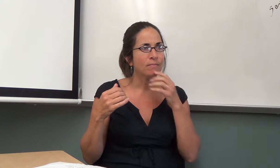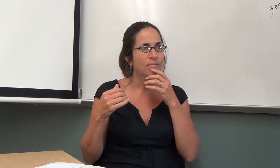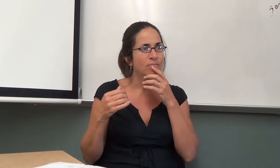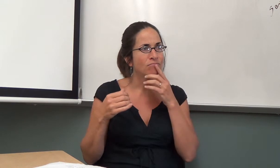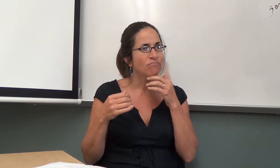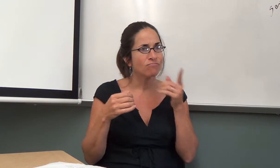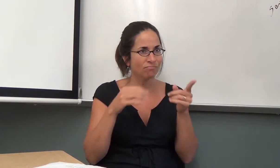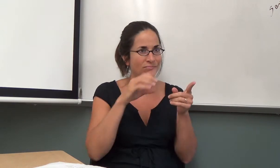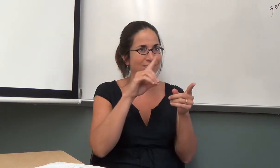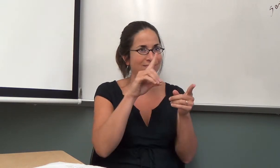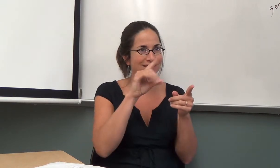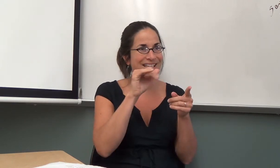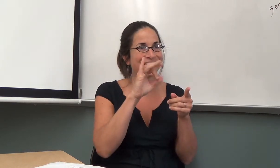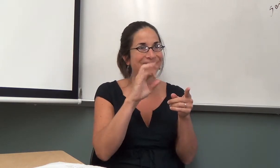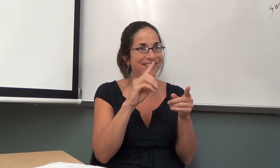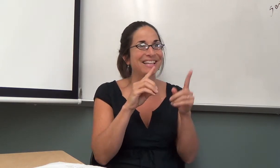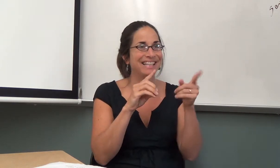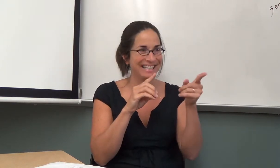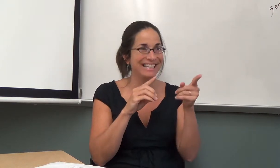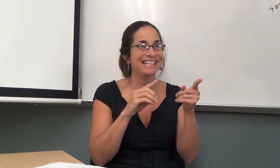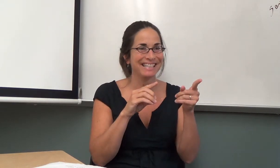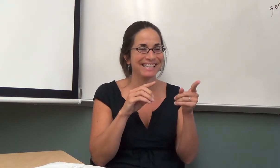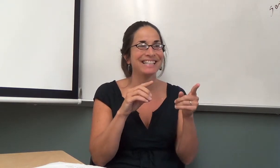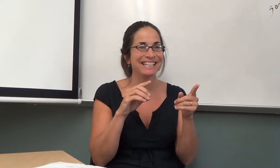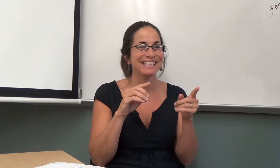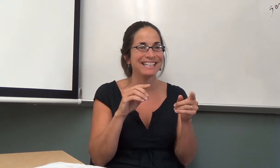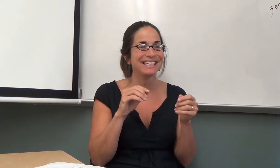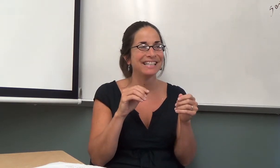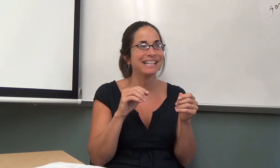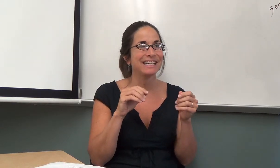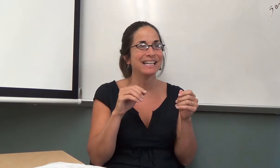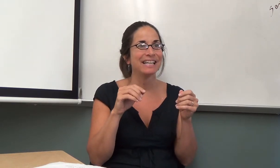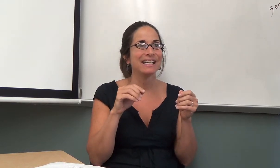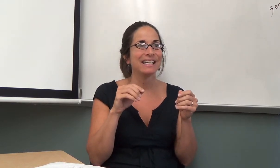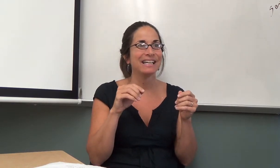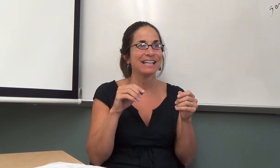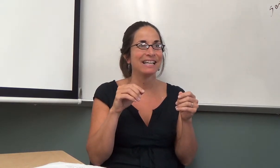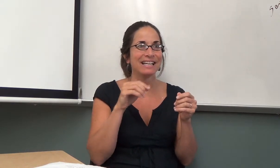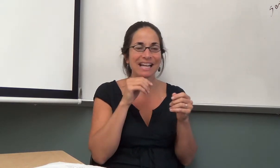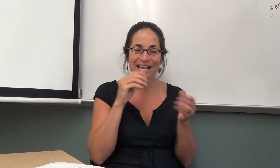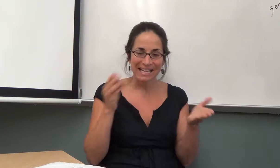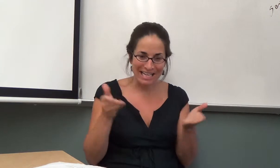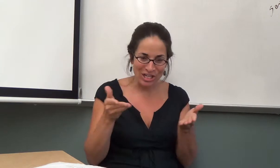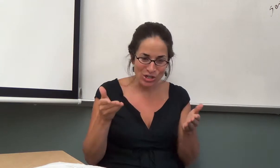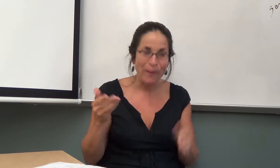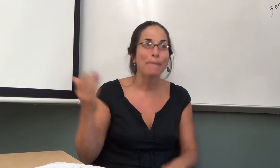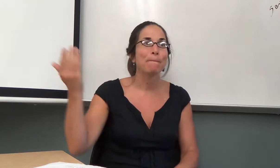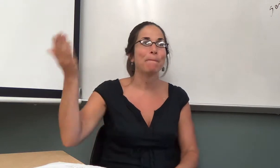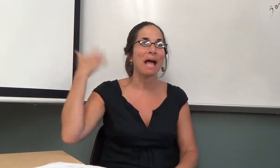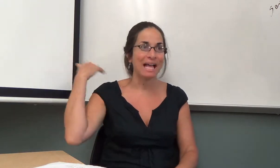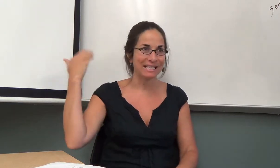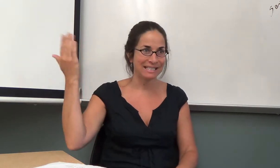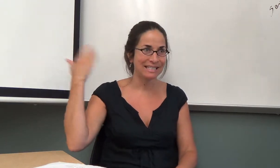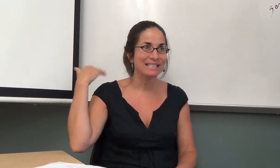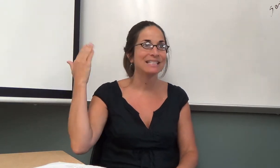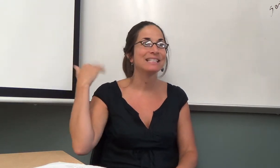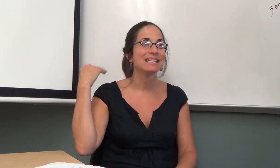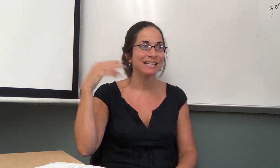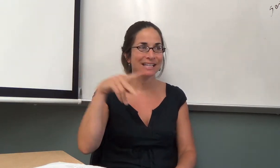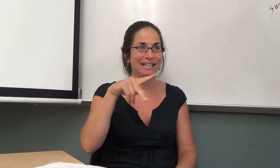He, it was behind me. It's not in front of me. It's not right now. It's in, passed. that's it. Nice job, David. And what's he being